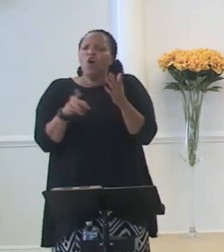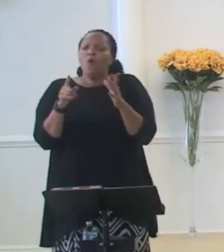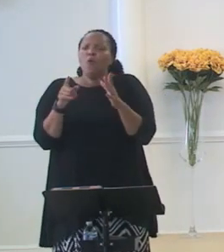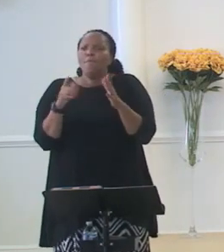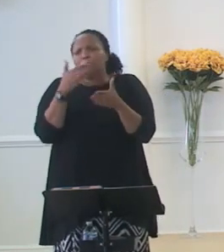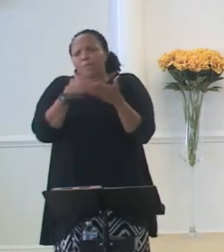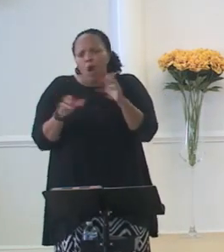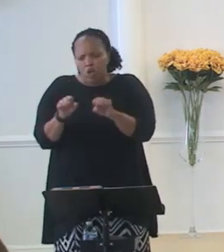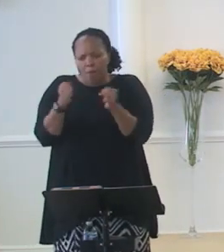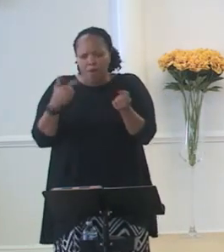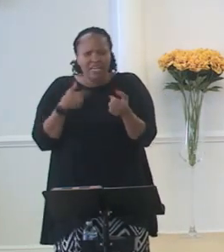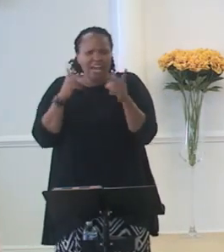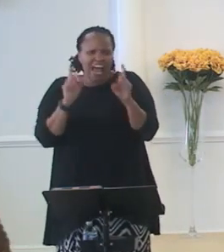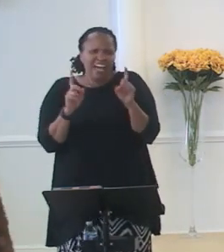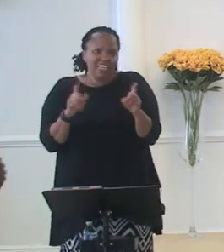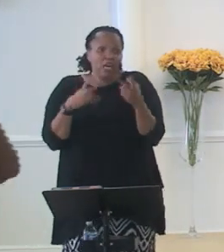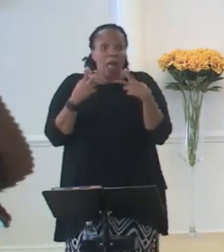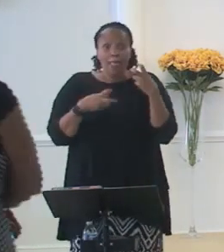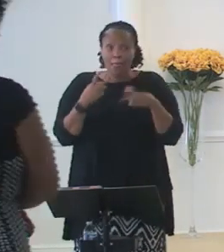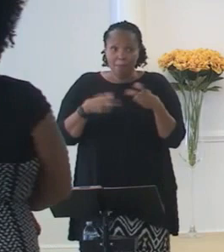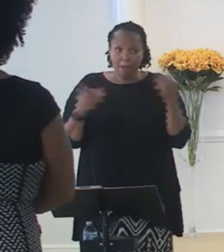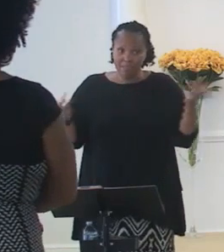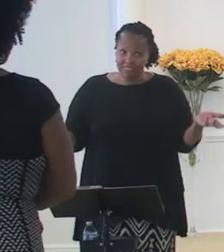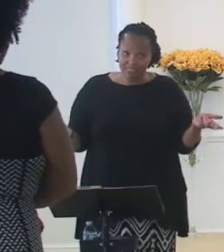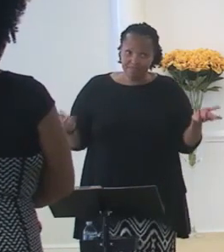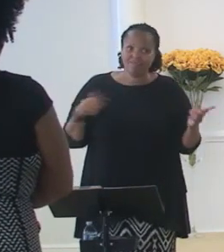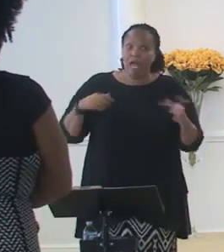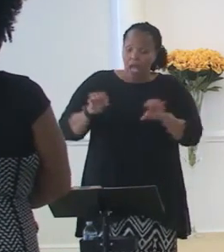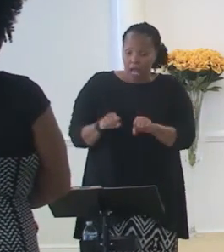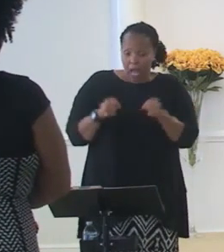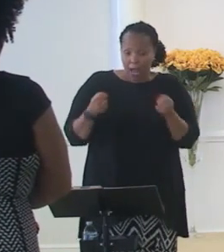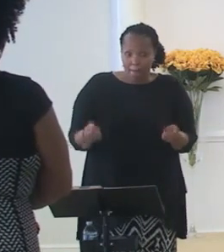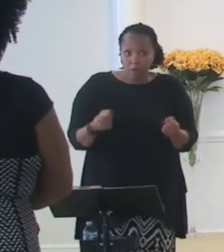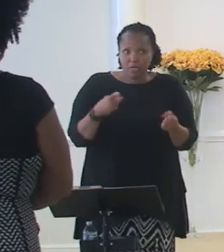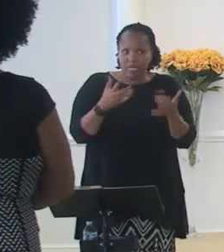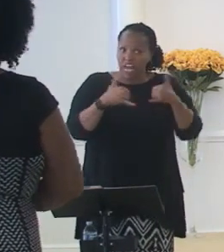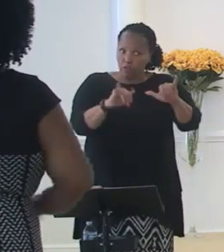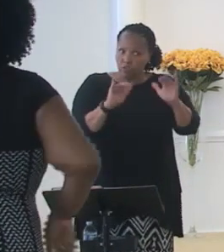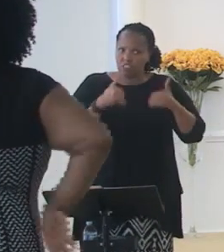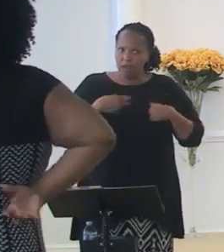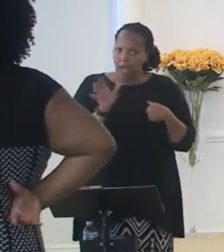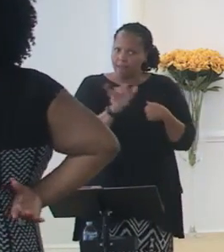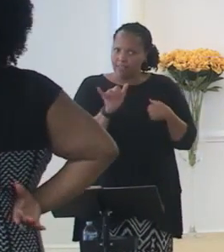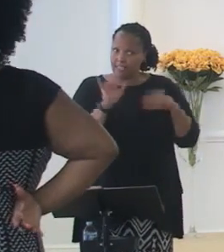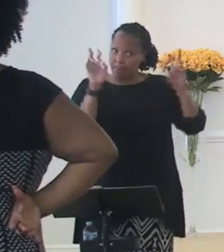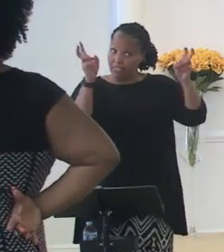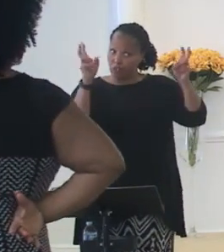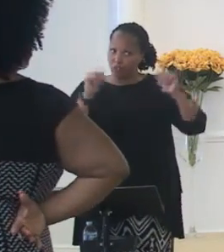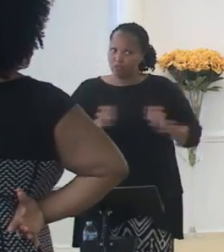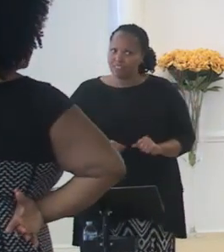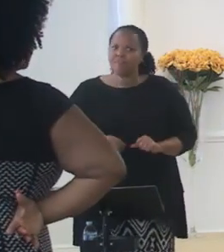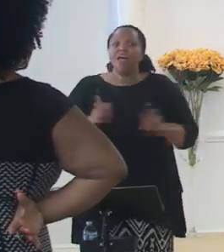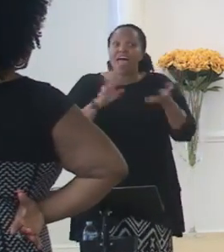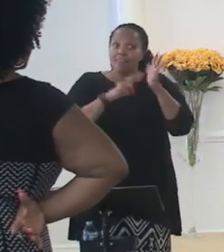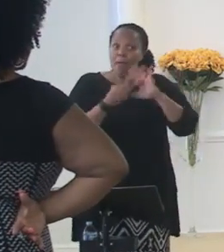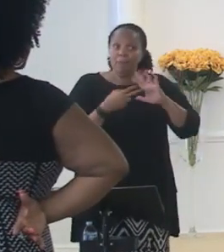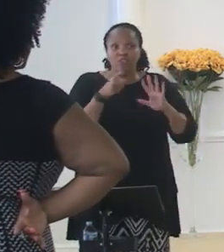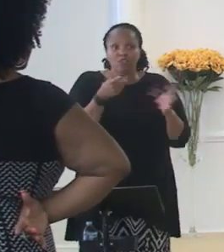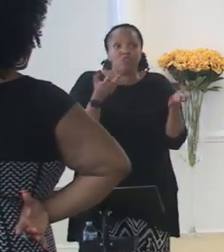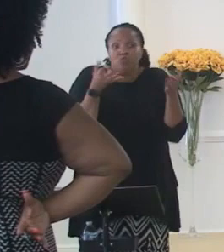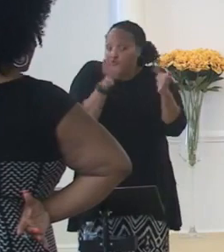need. Well, the problem is I broke it and I'm still having the same issue. Then that means I don't know what to